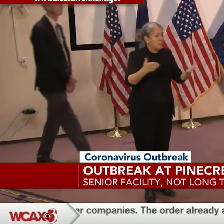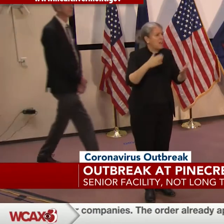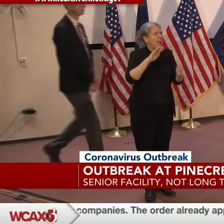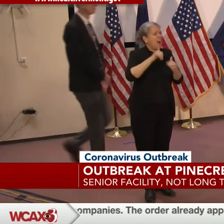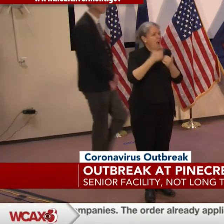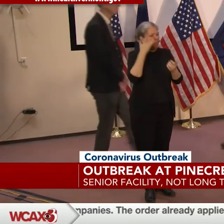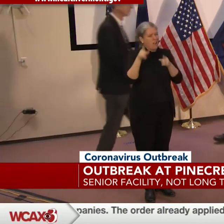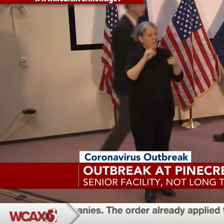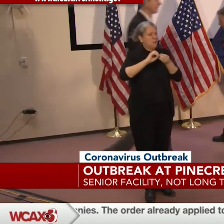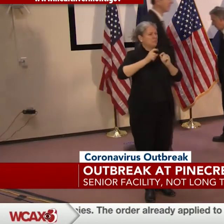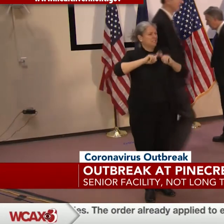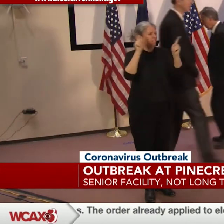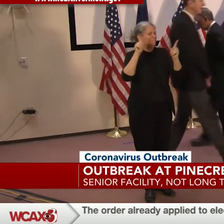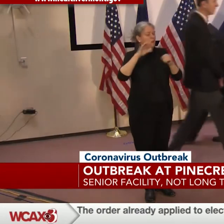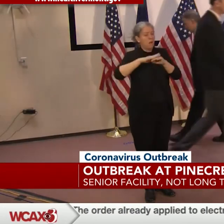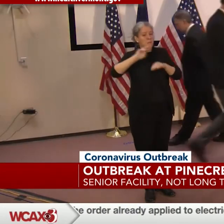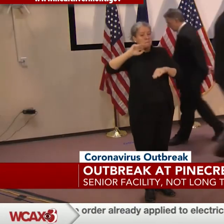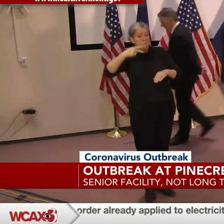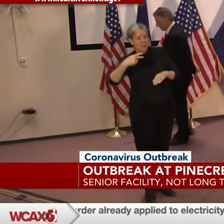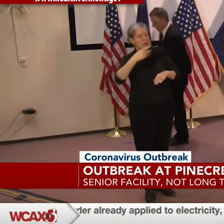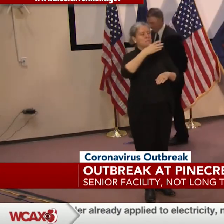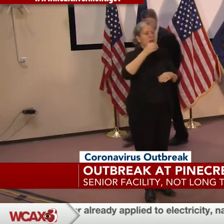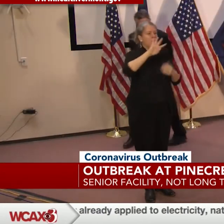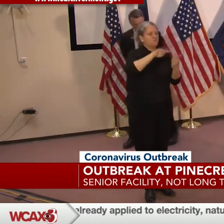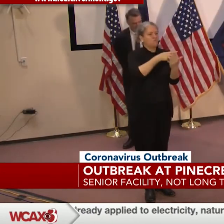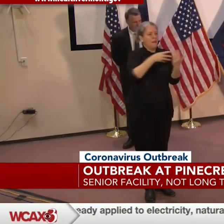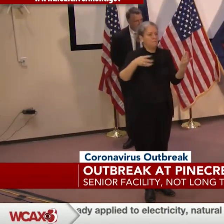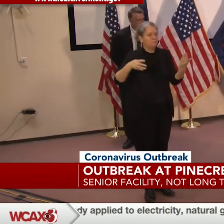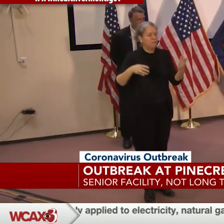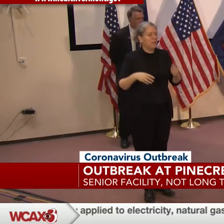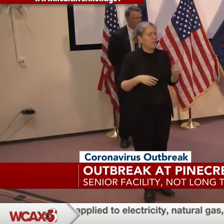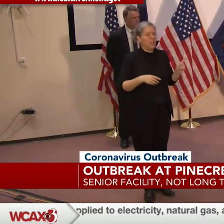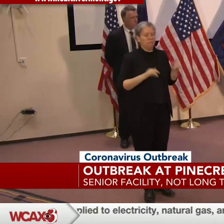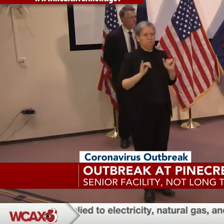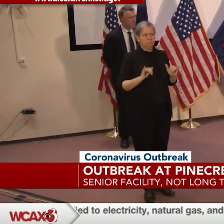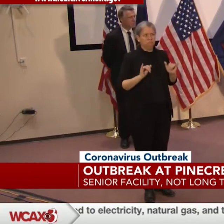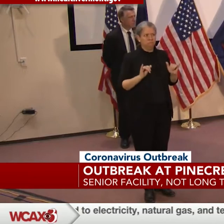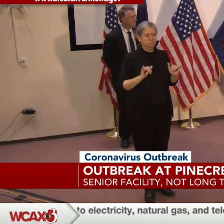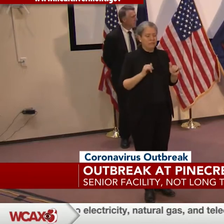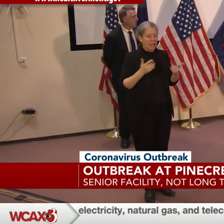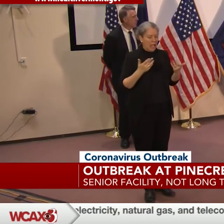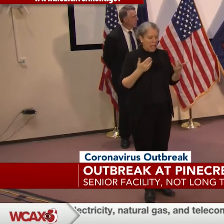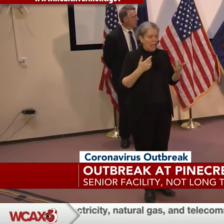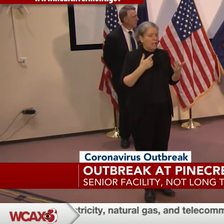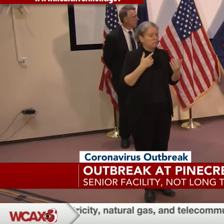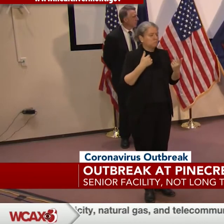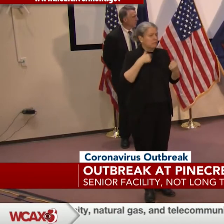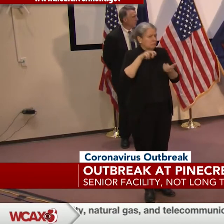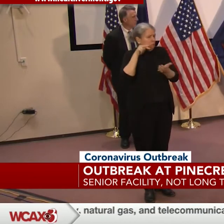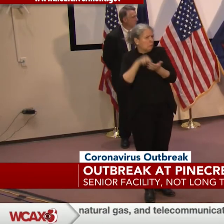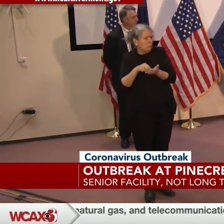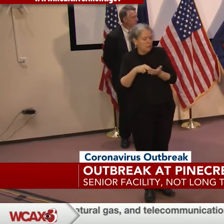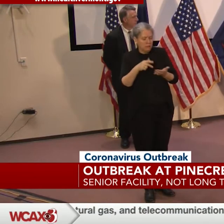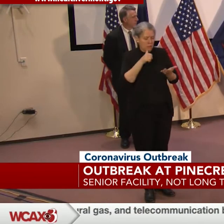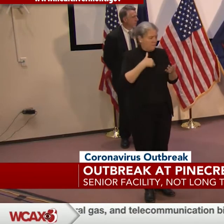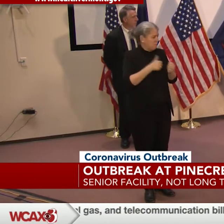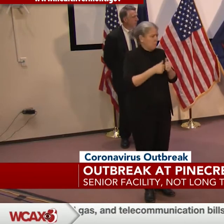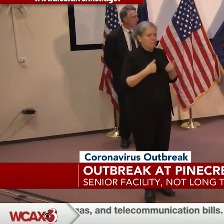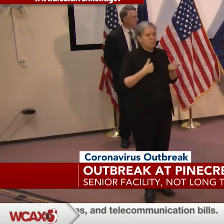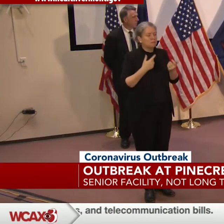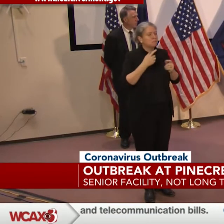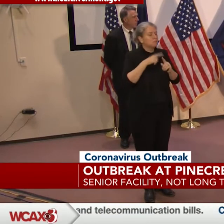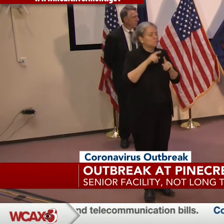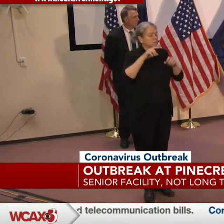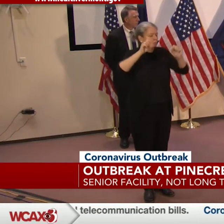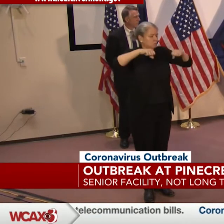Dr. Levine. I'm going to have to check that out because I don't have it in front of me, but It is